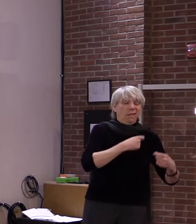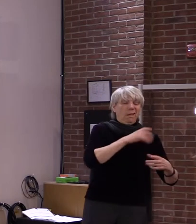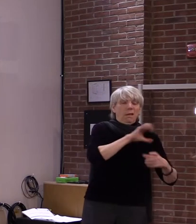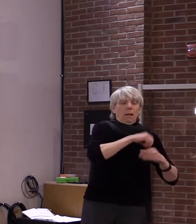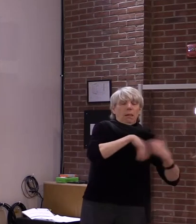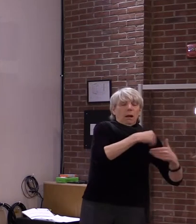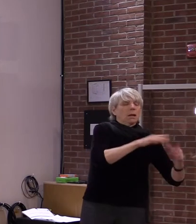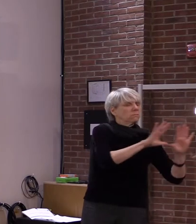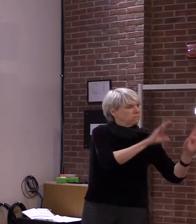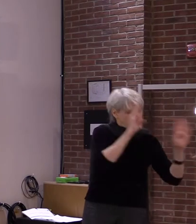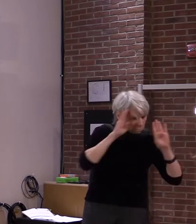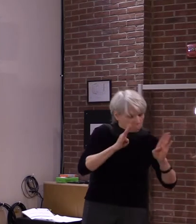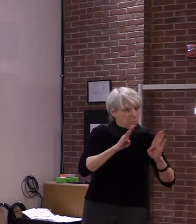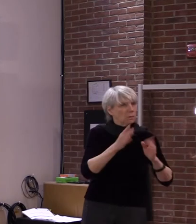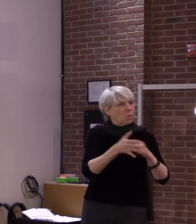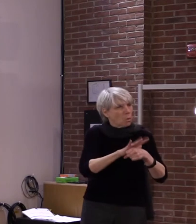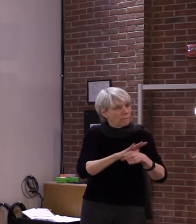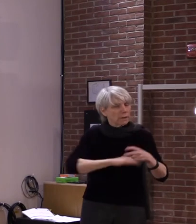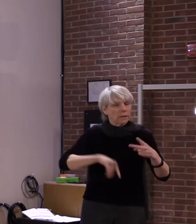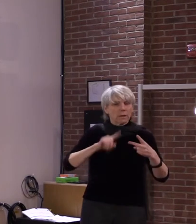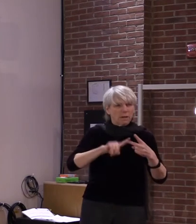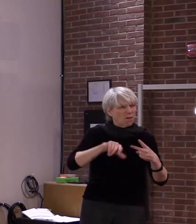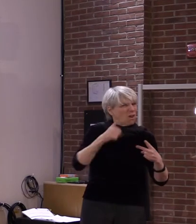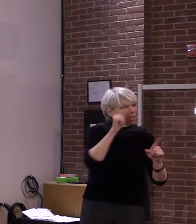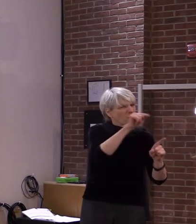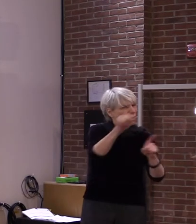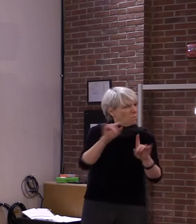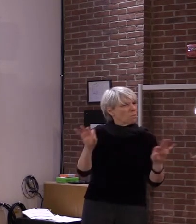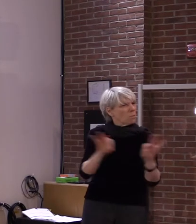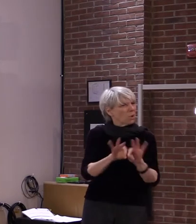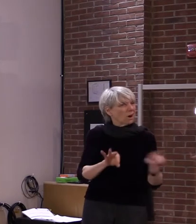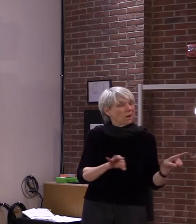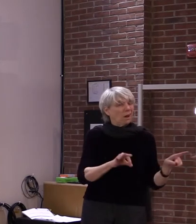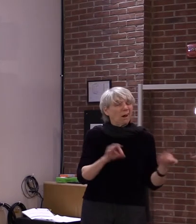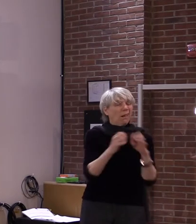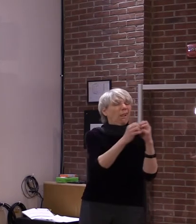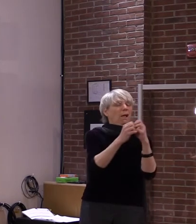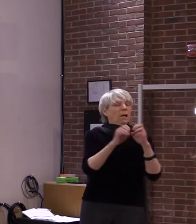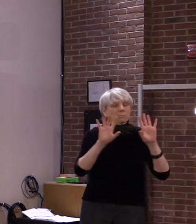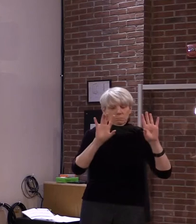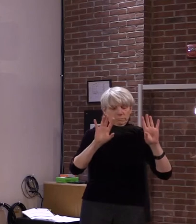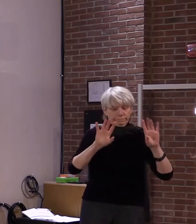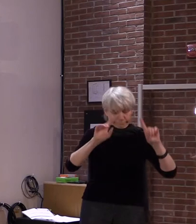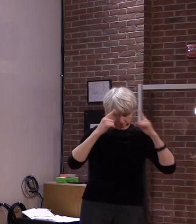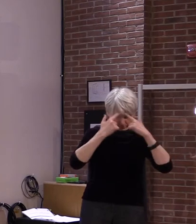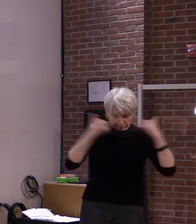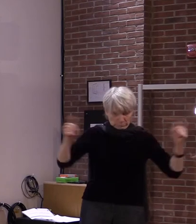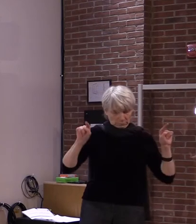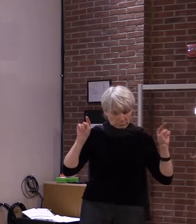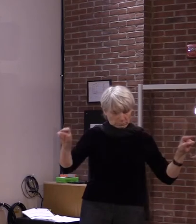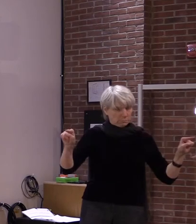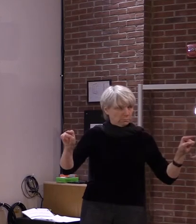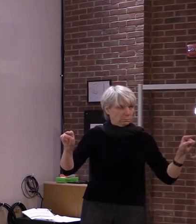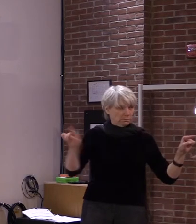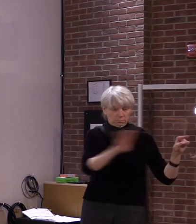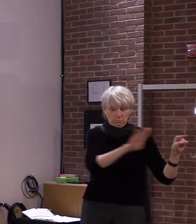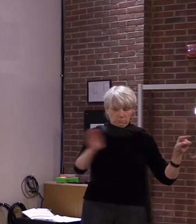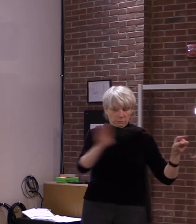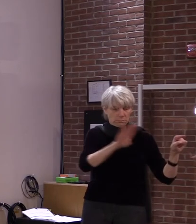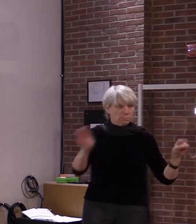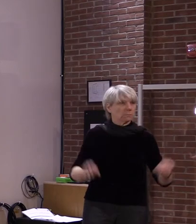with kovid and a lot going on with a lot of other things we're going to leave this between the auditor and one